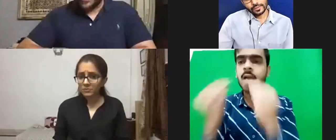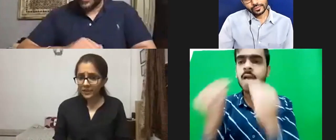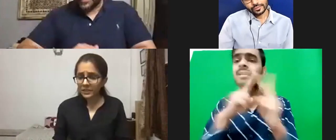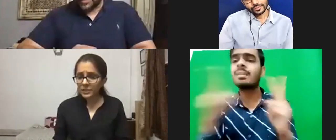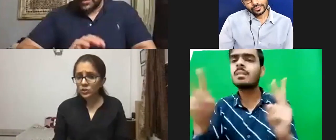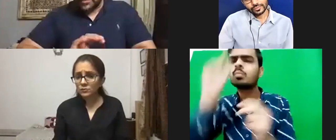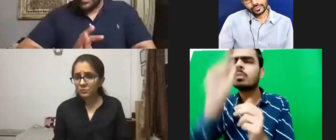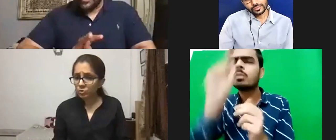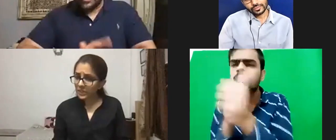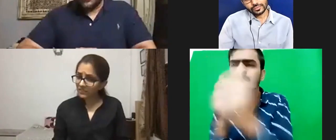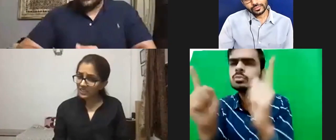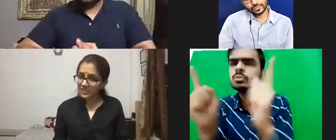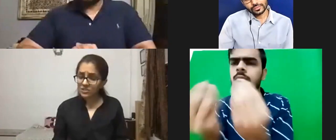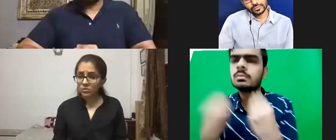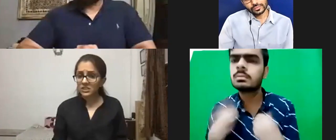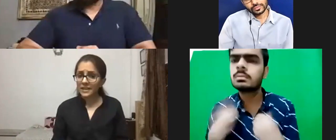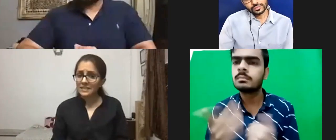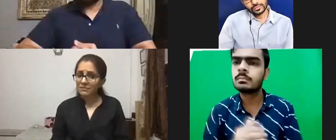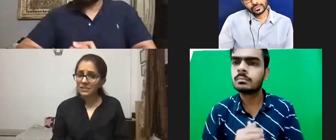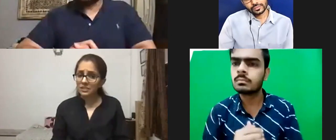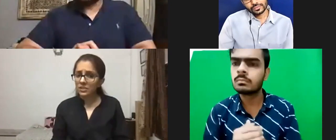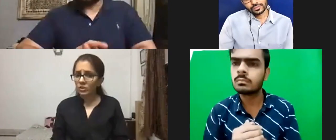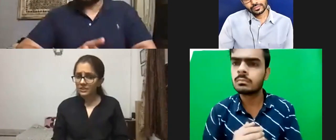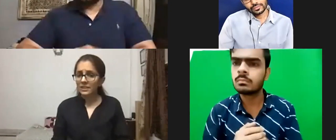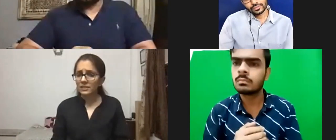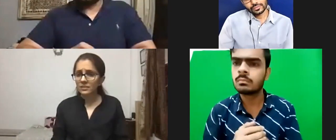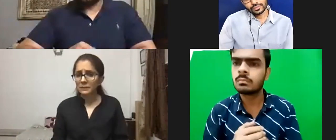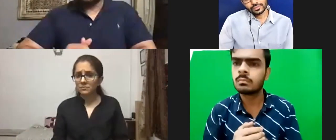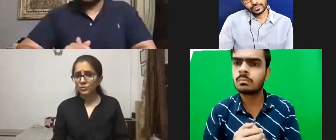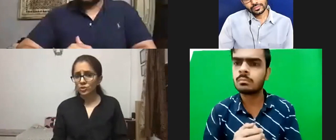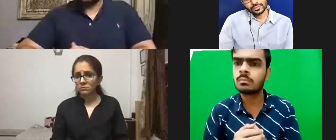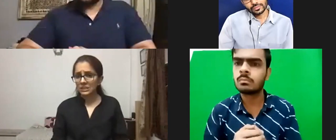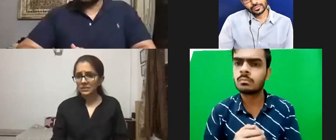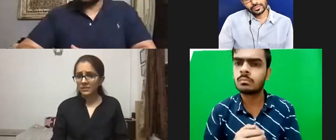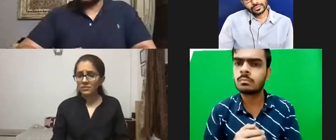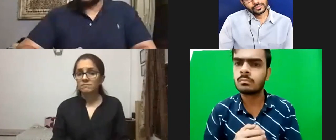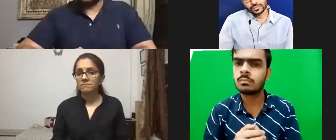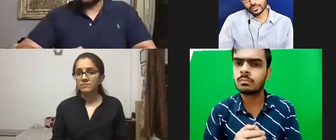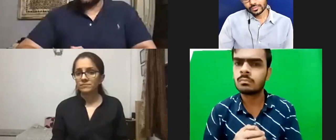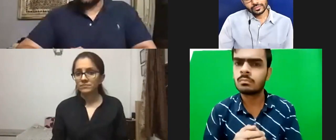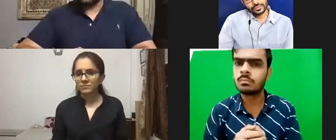any recommendations for food? Can we eat roti, rice, everything, or is there anything specific we should be eating?